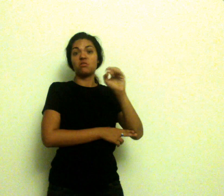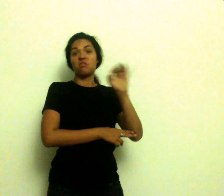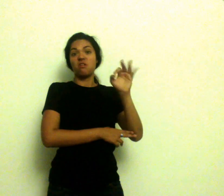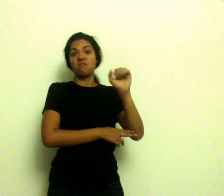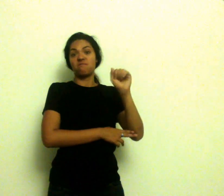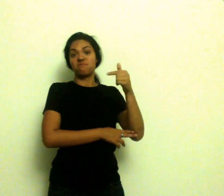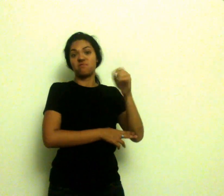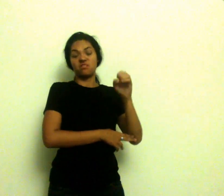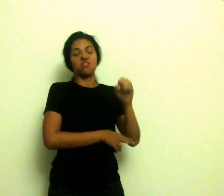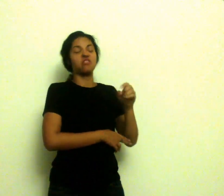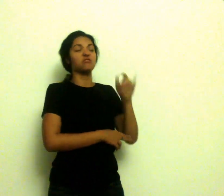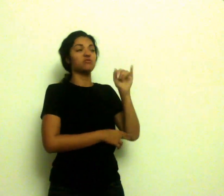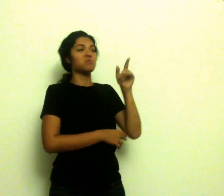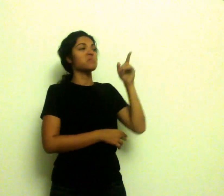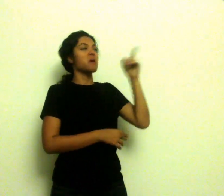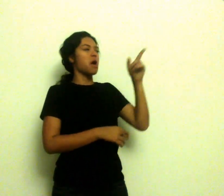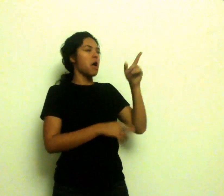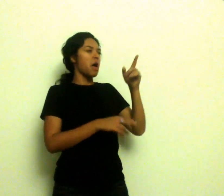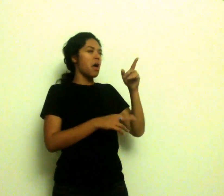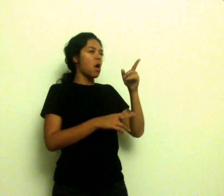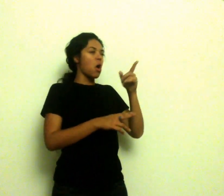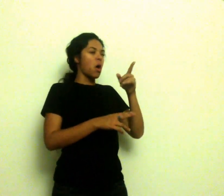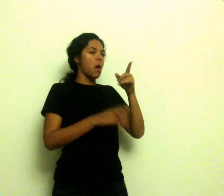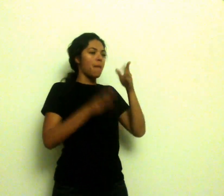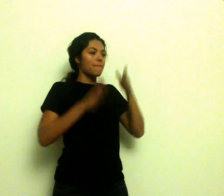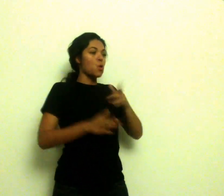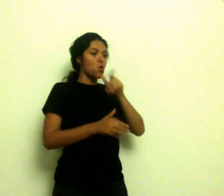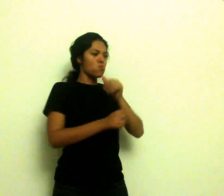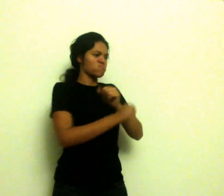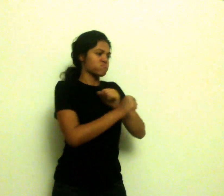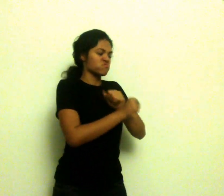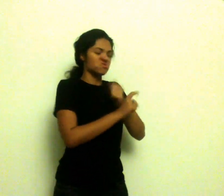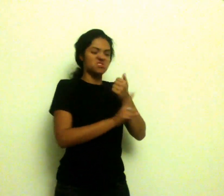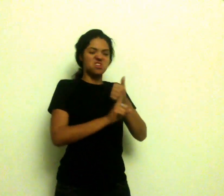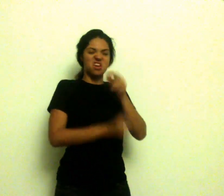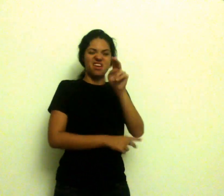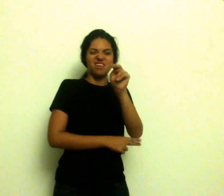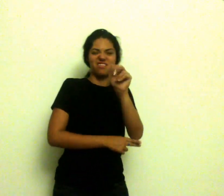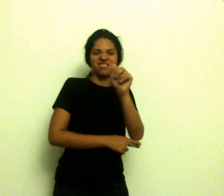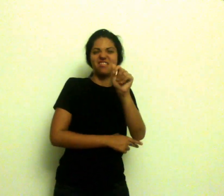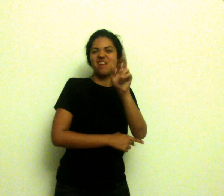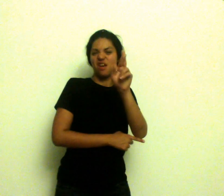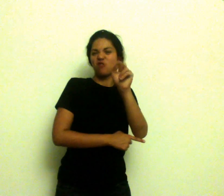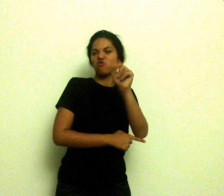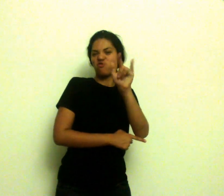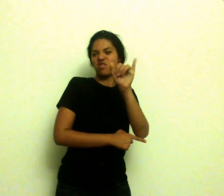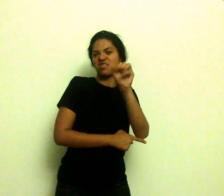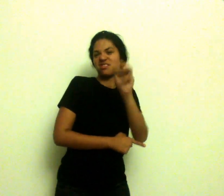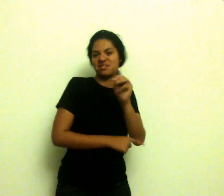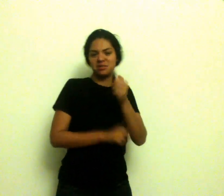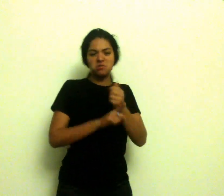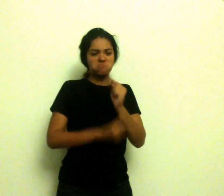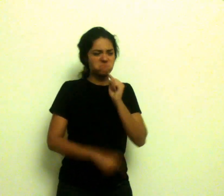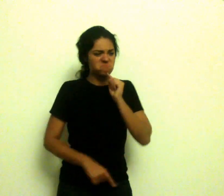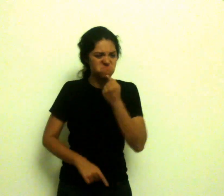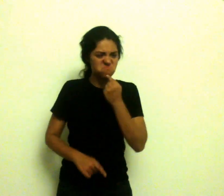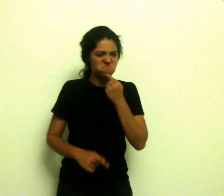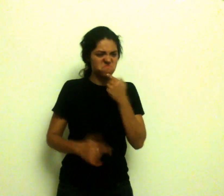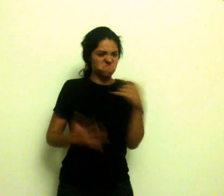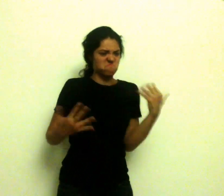of naturalism as grim, austere, looking down upon his subjects with a kind of a neuronic